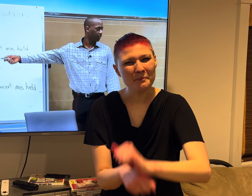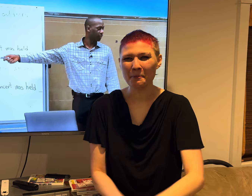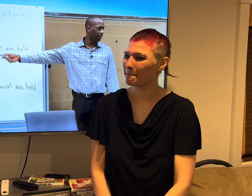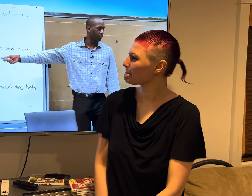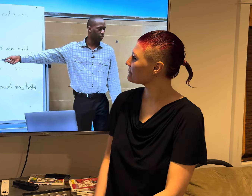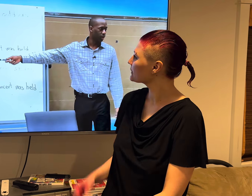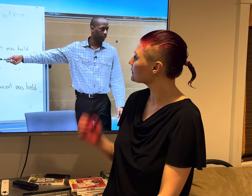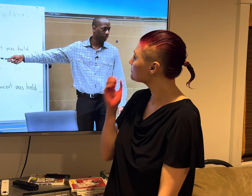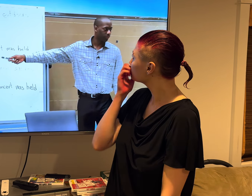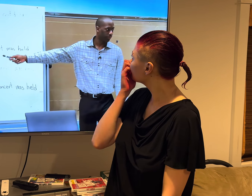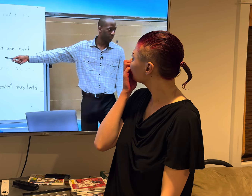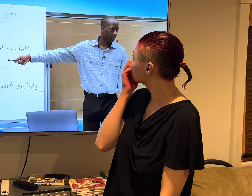have to do what?